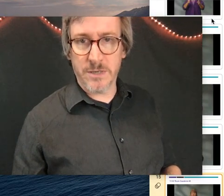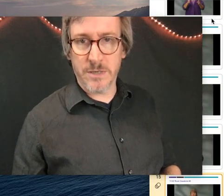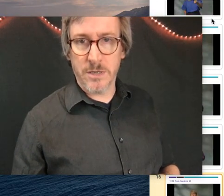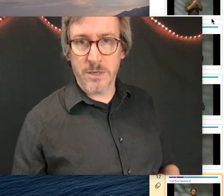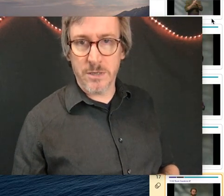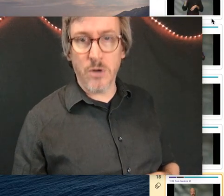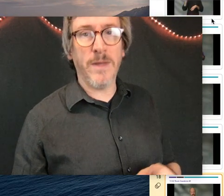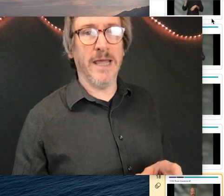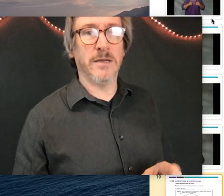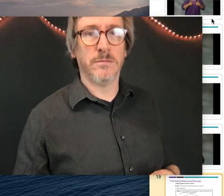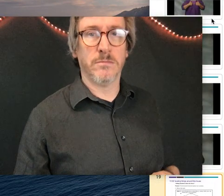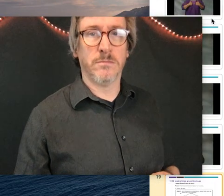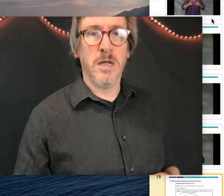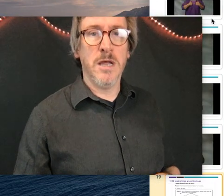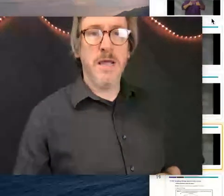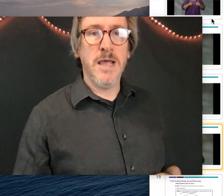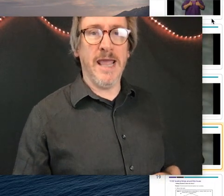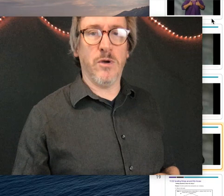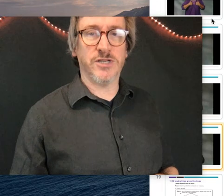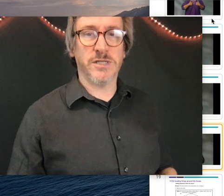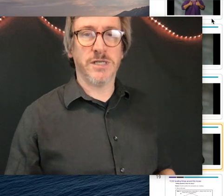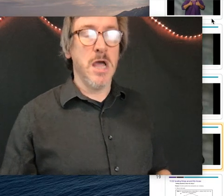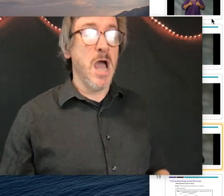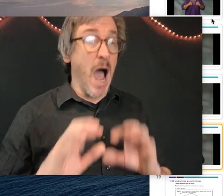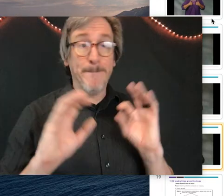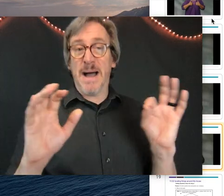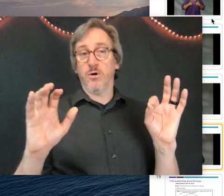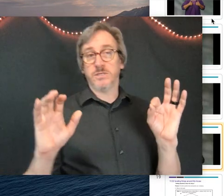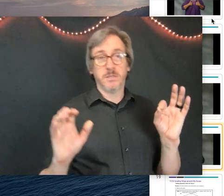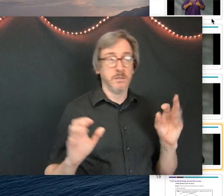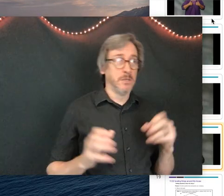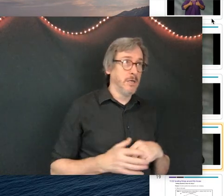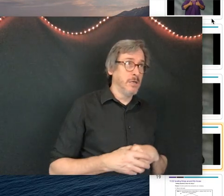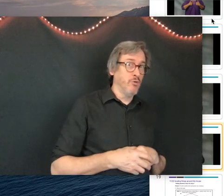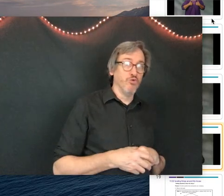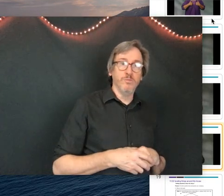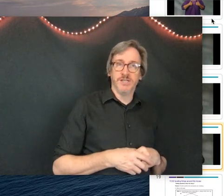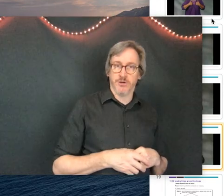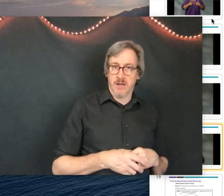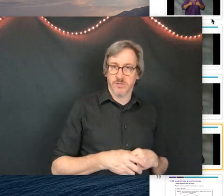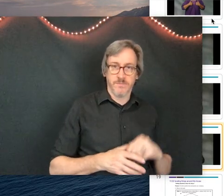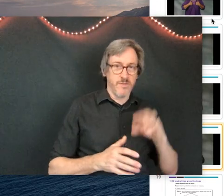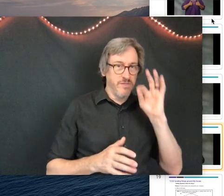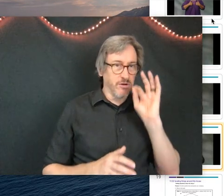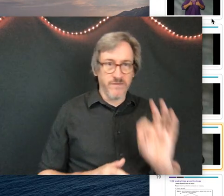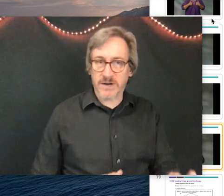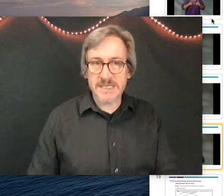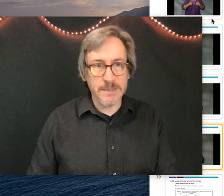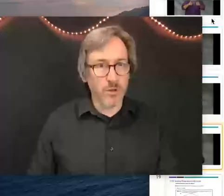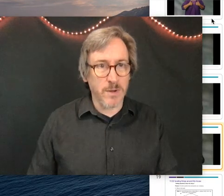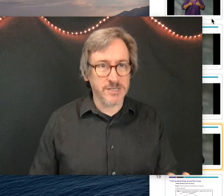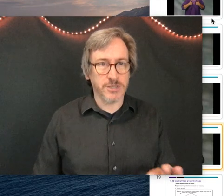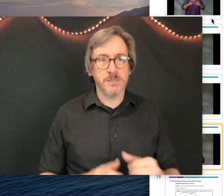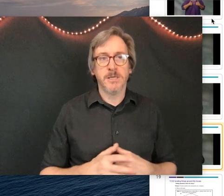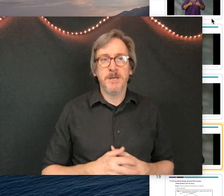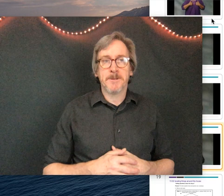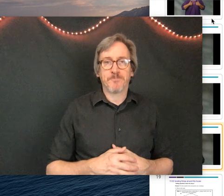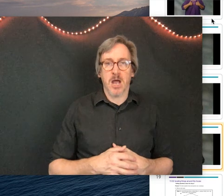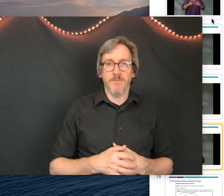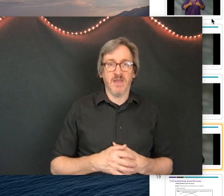one, eight. Eight questions about rooms in your house. They're very simple